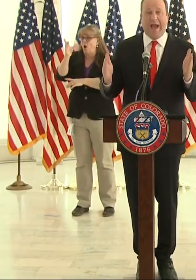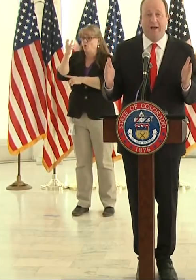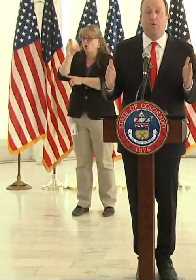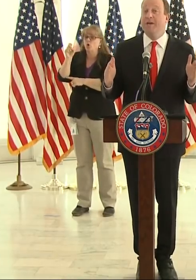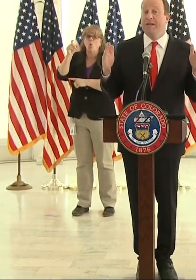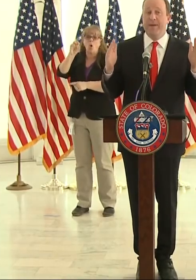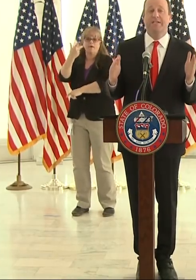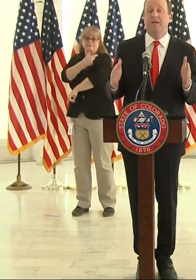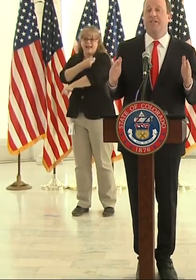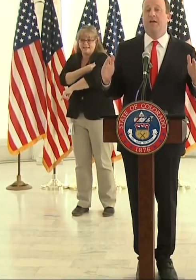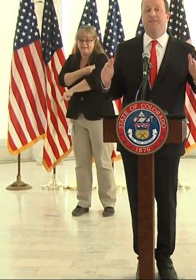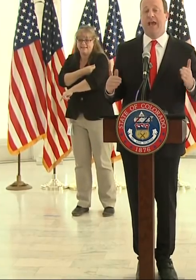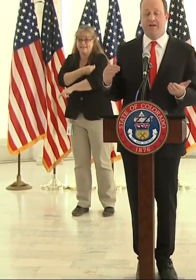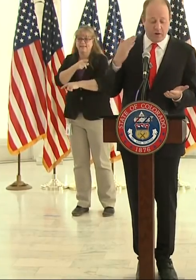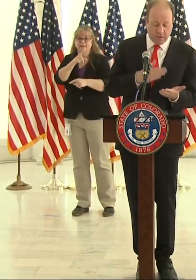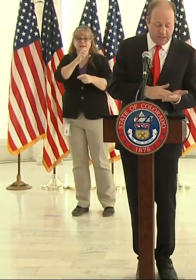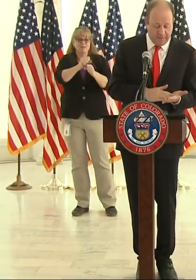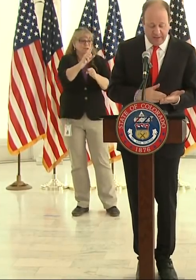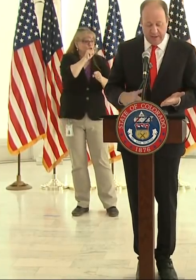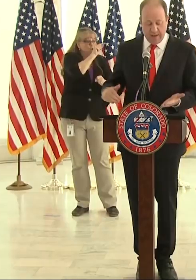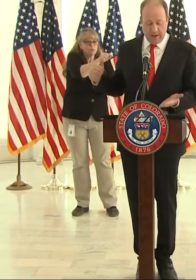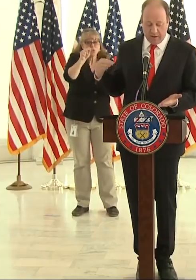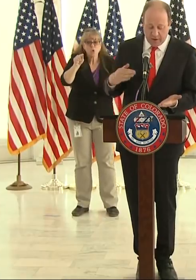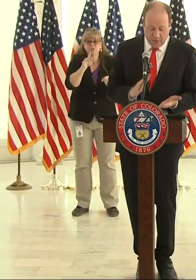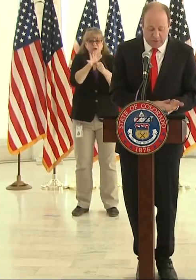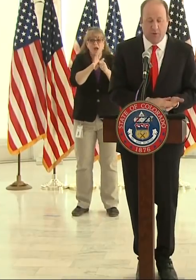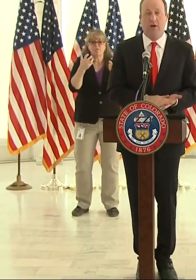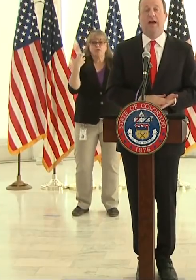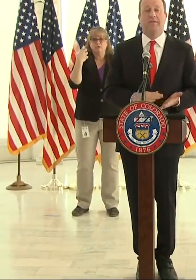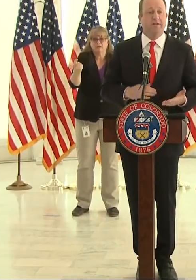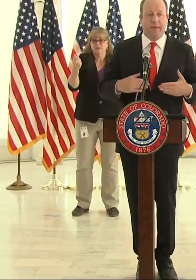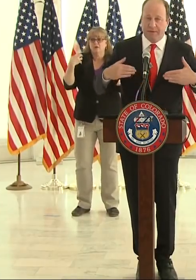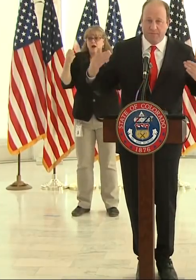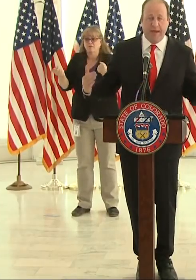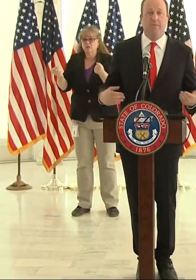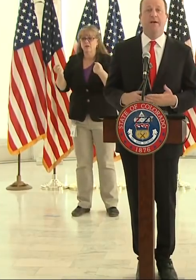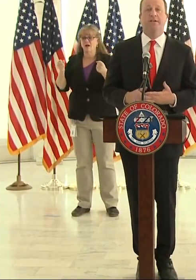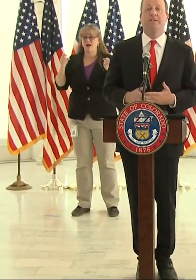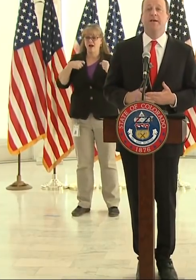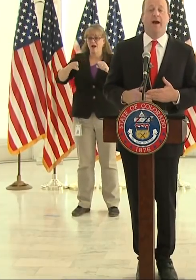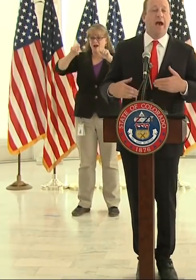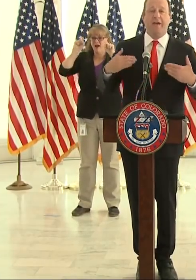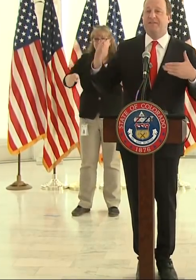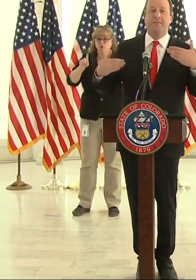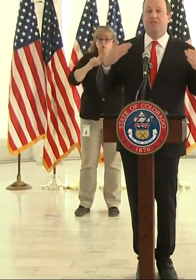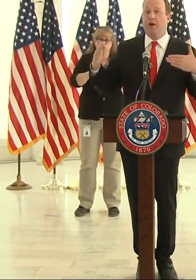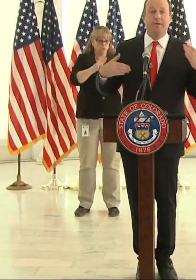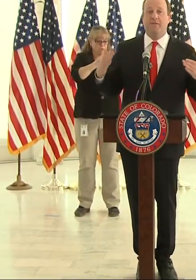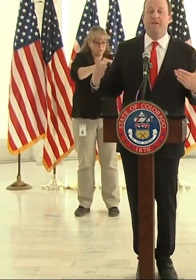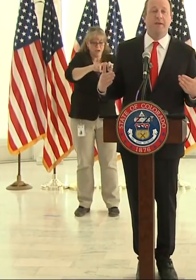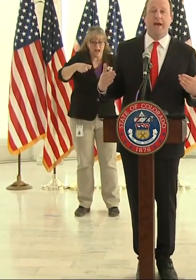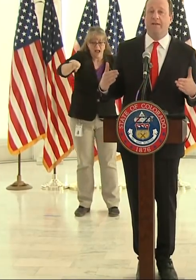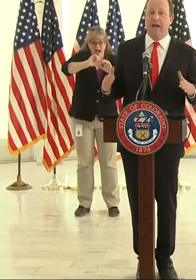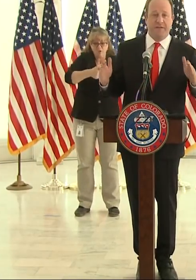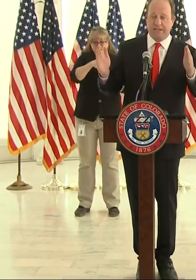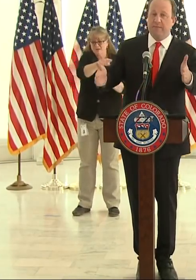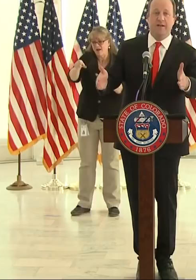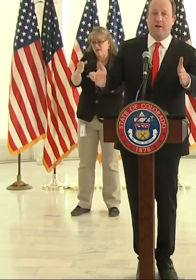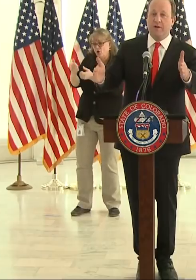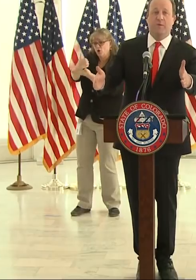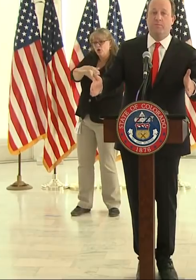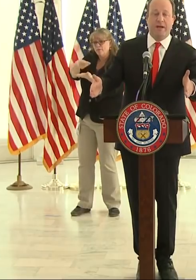a while, we need to pace ourselves and earn a living, support our livelihood, be able to pay your bills, have some enjoyment, fulfillment out of